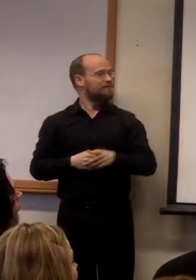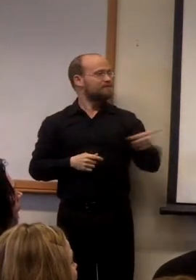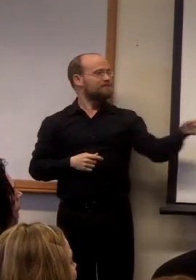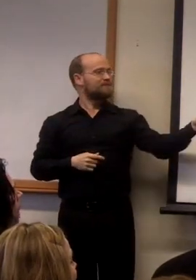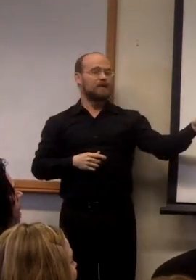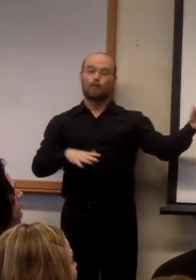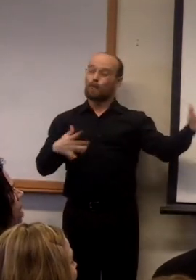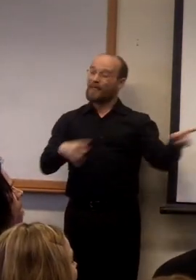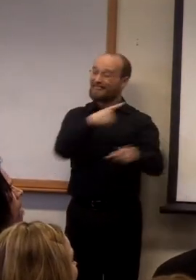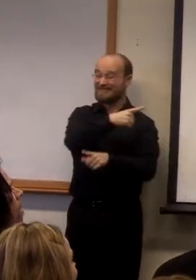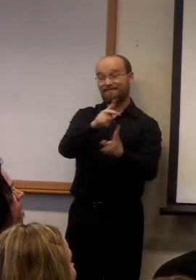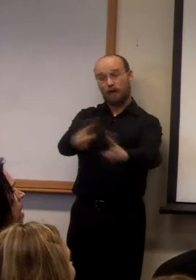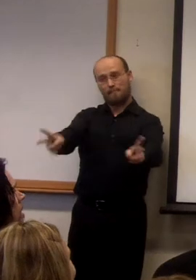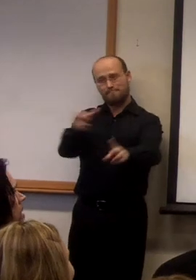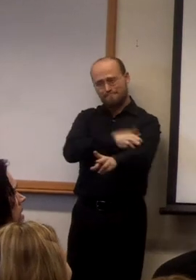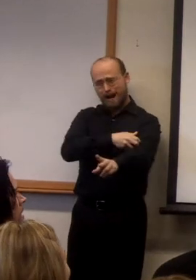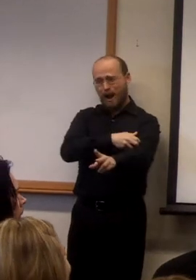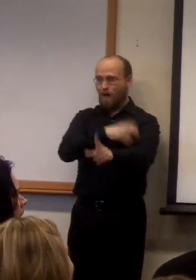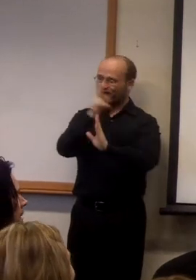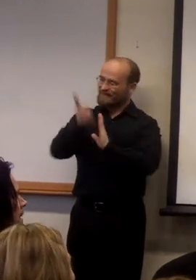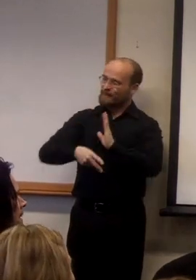Such a powerful video. Anyways,